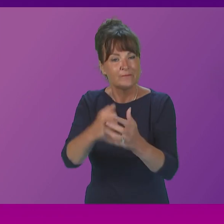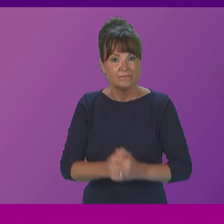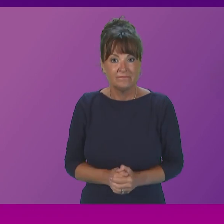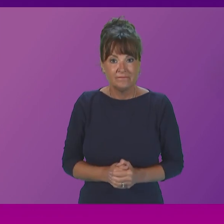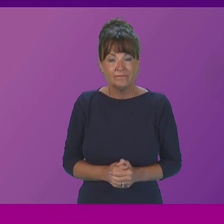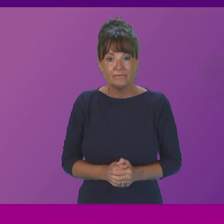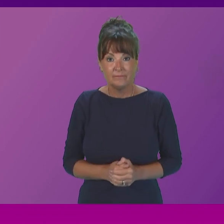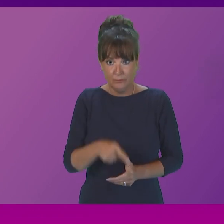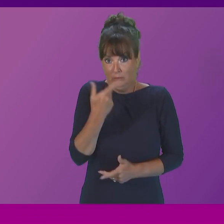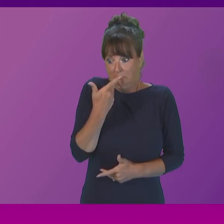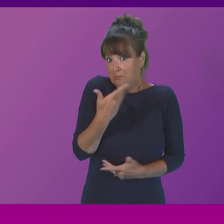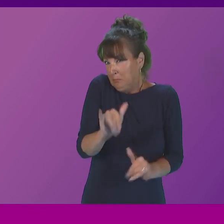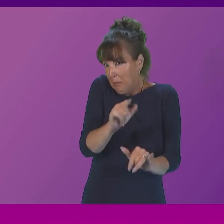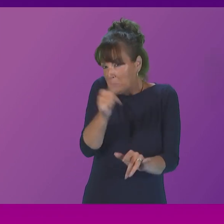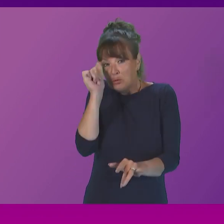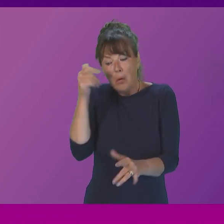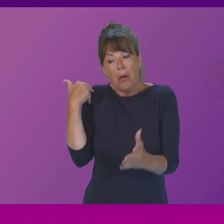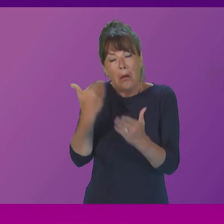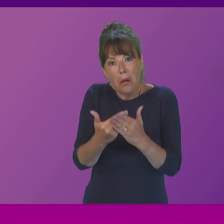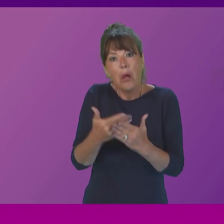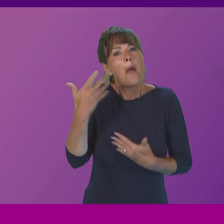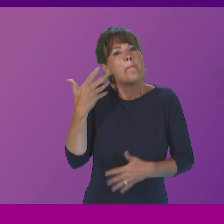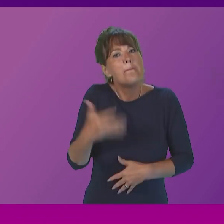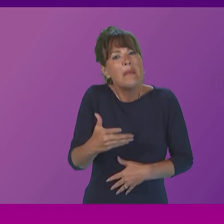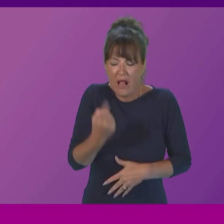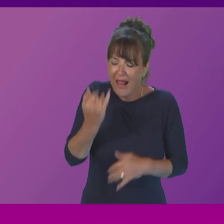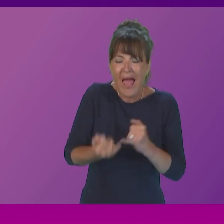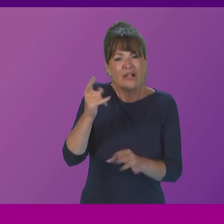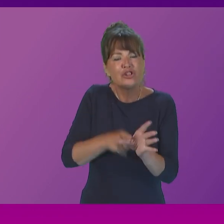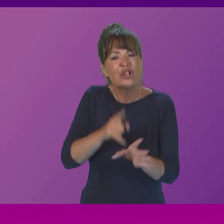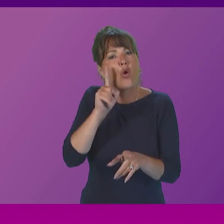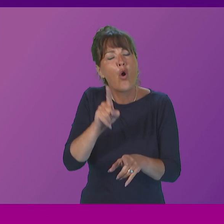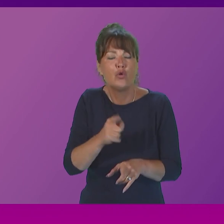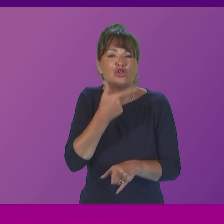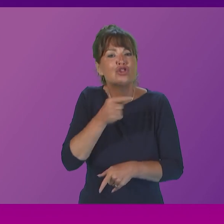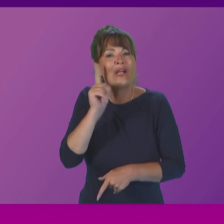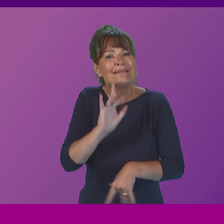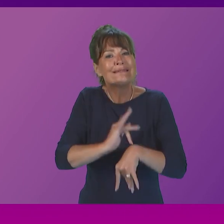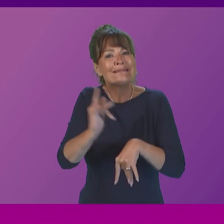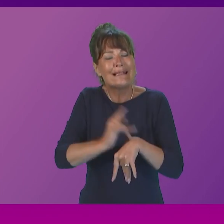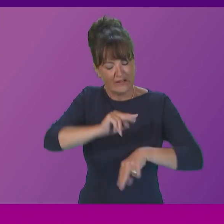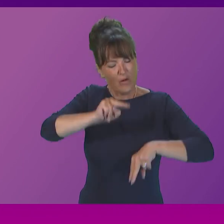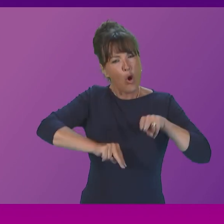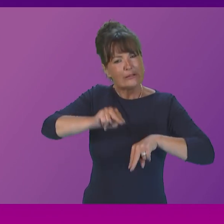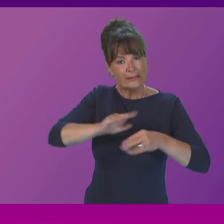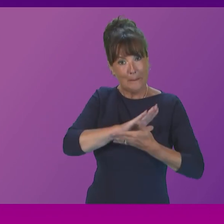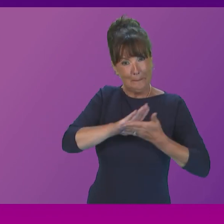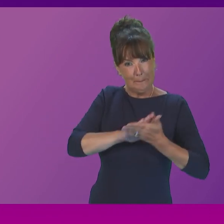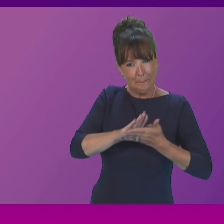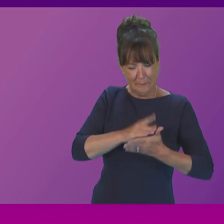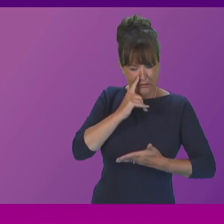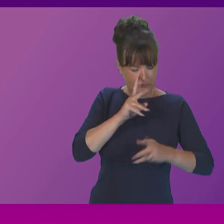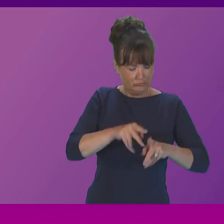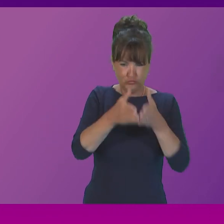that over the last year we've undertaken what's known as a gender-sensitive audit, an audit to take a broad look at barriers to